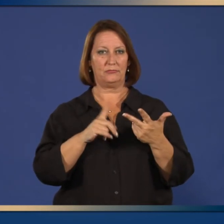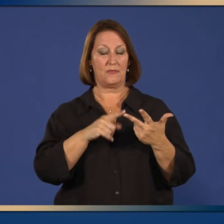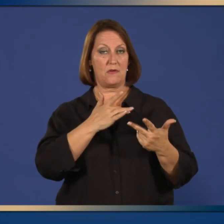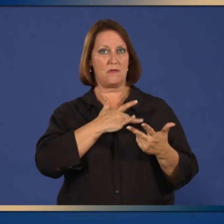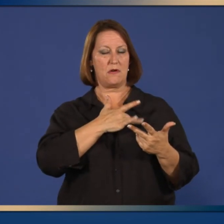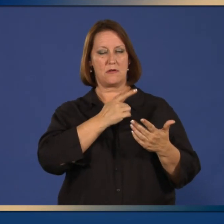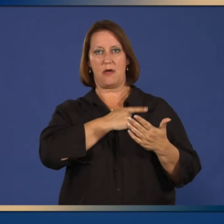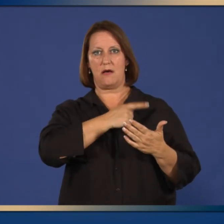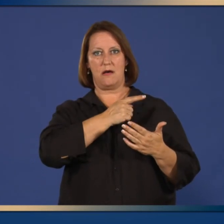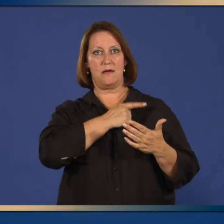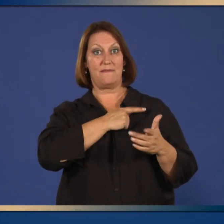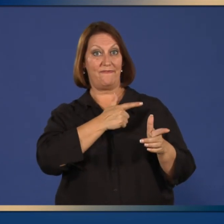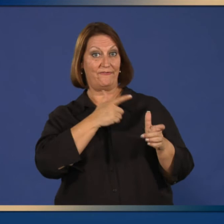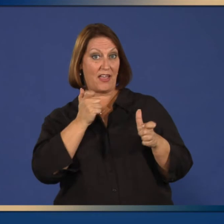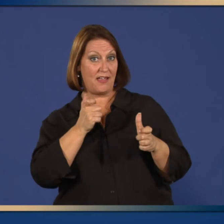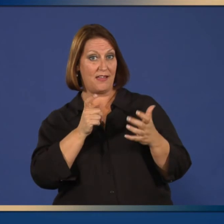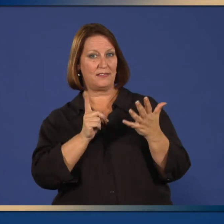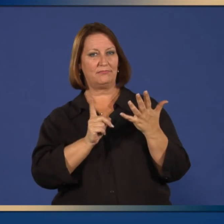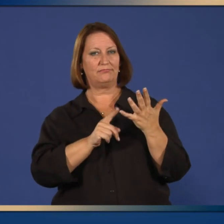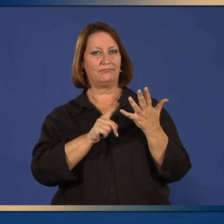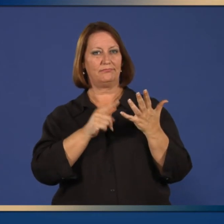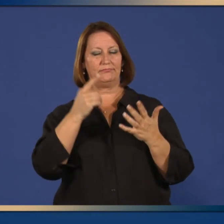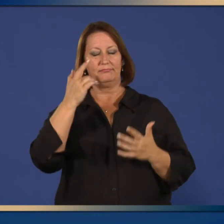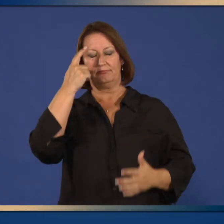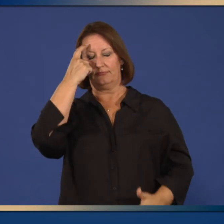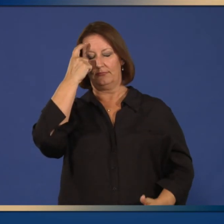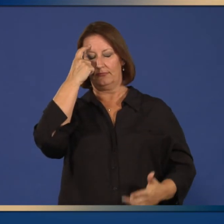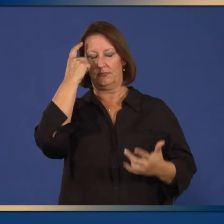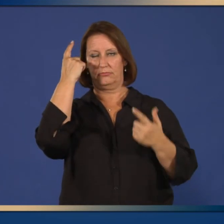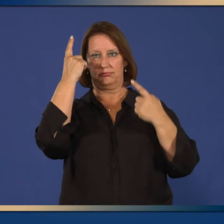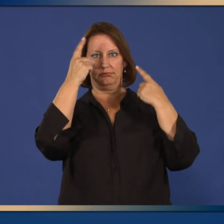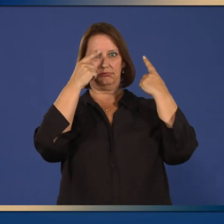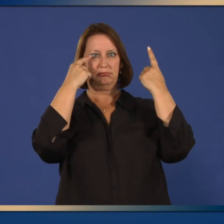a fast heartbeat, or dizziness.